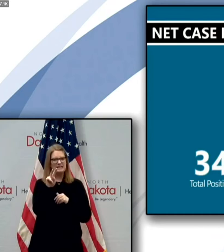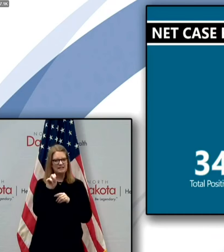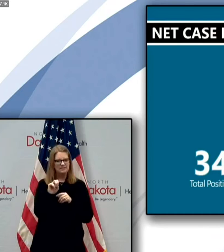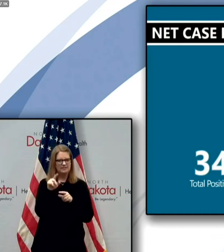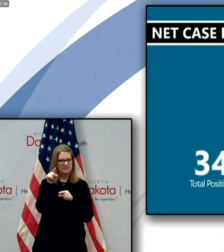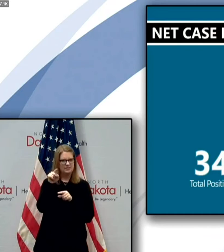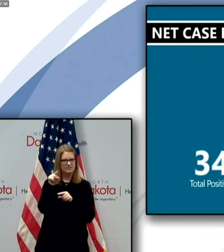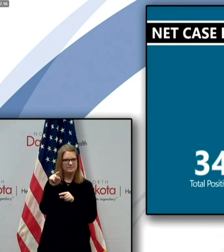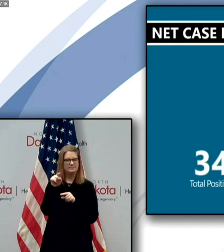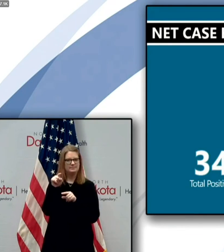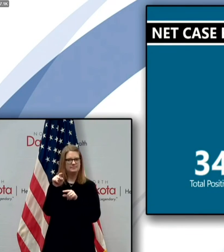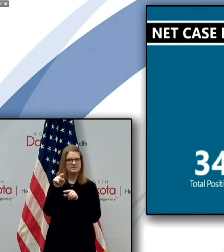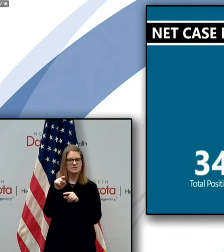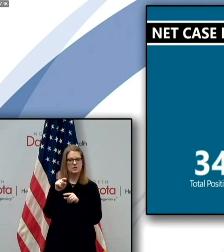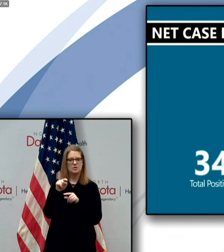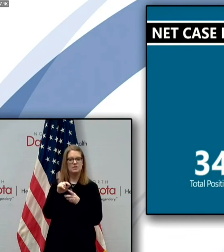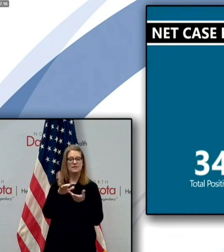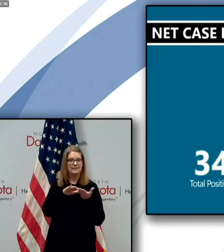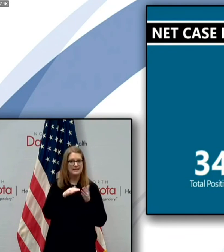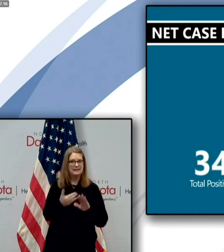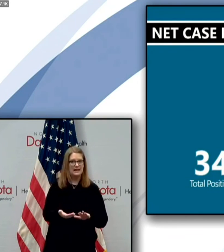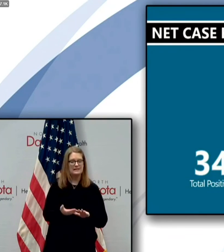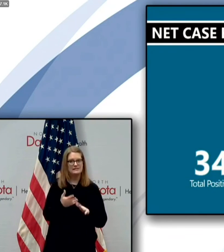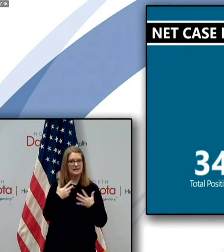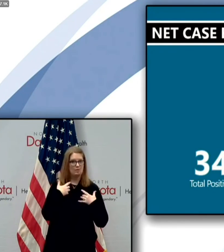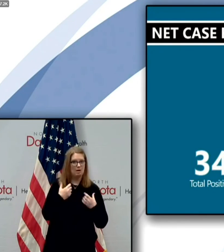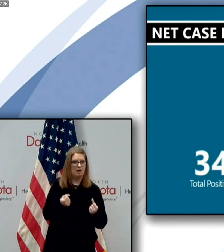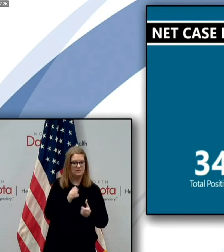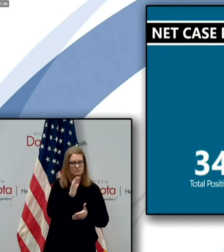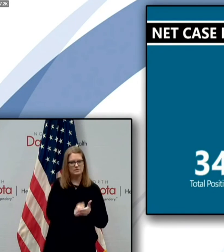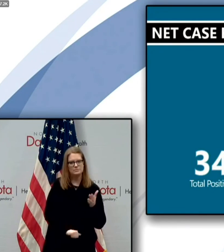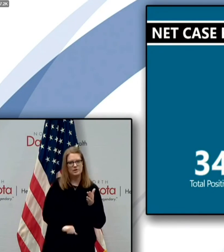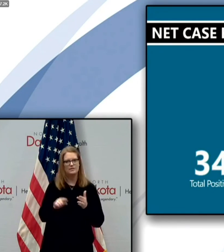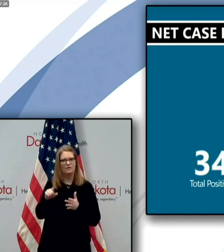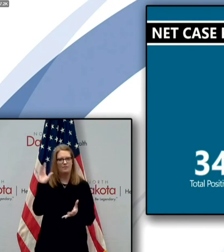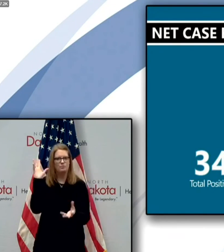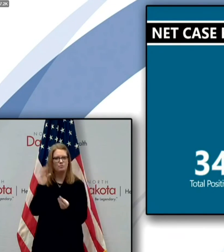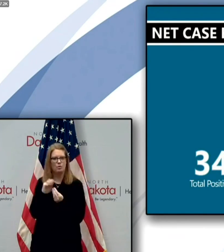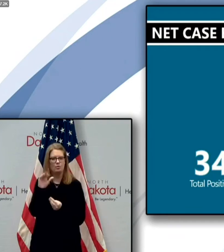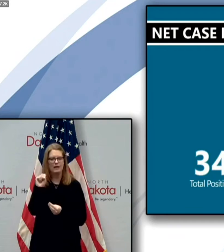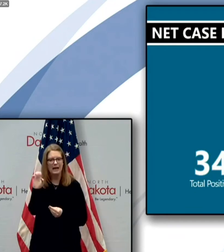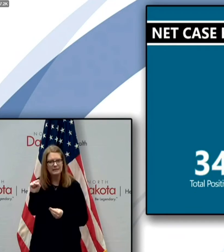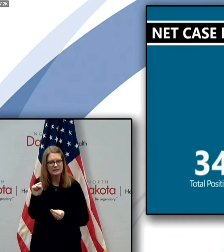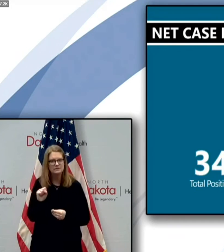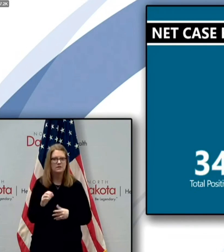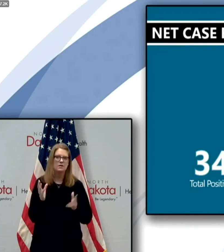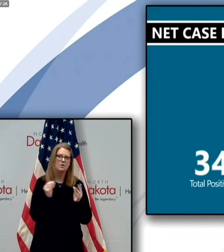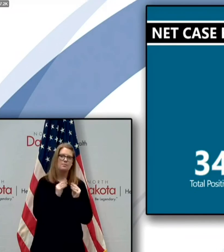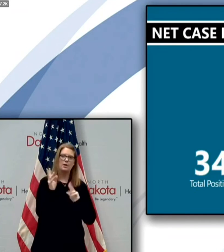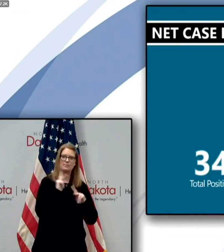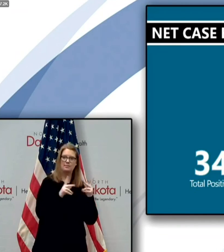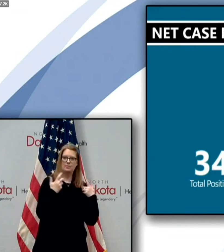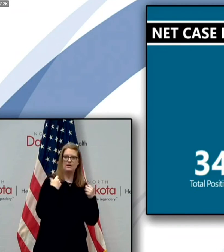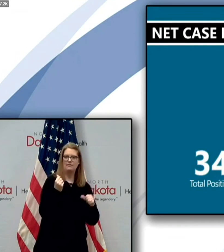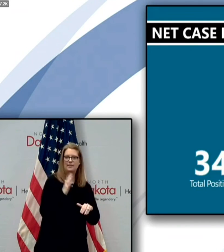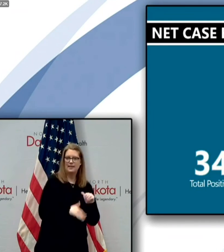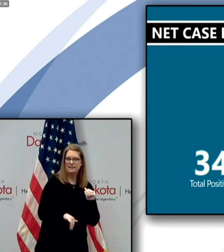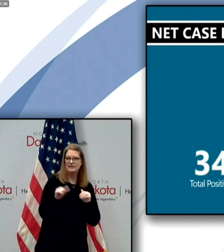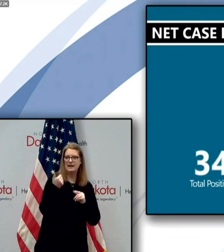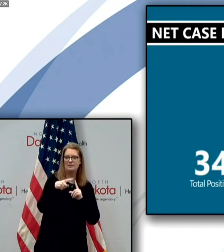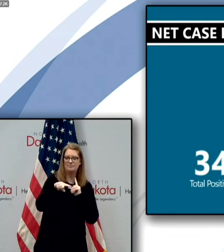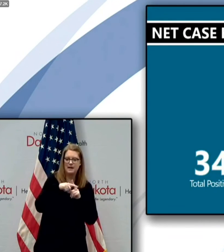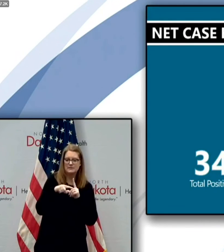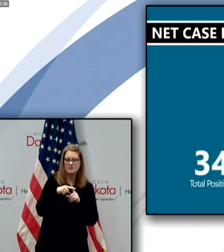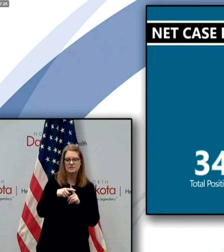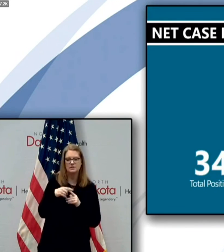recovereds minus the deaths. And because, again, we had more people who recovered than the 10 positives. If you take a look at the